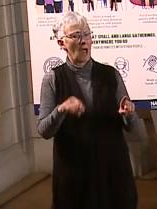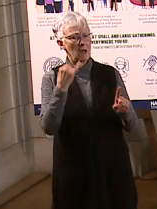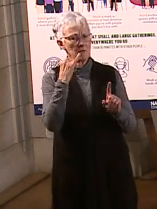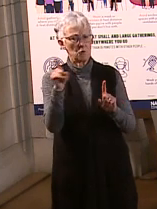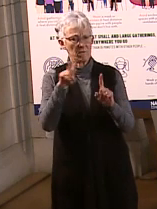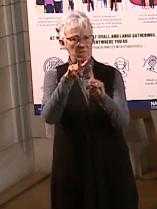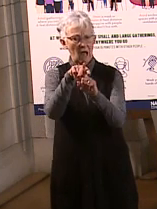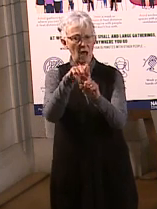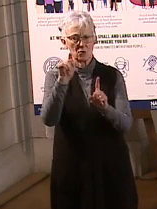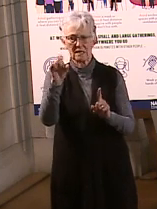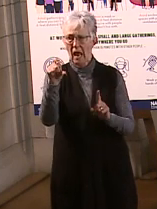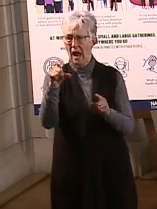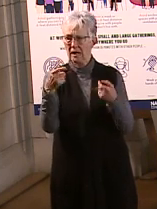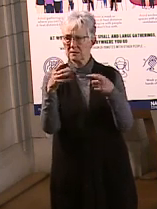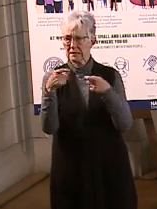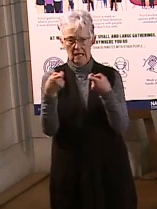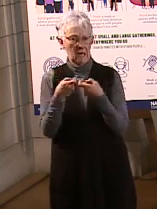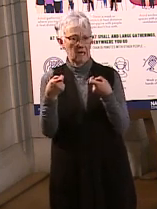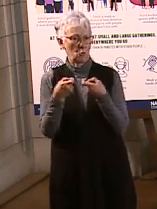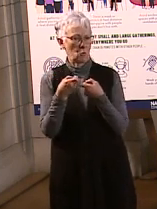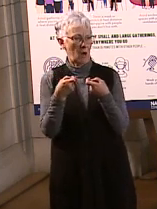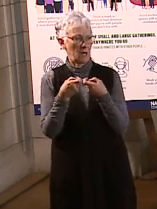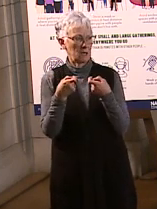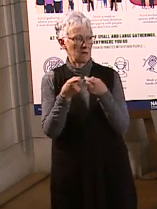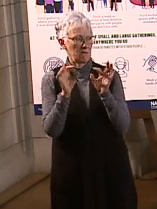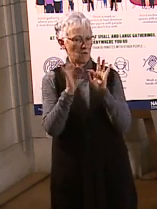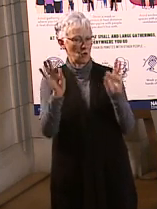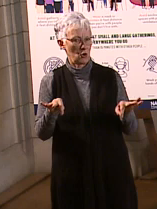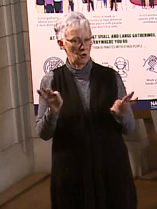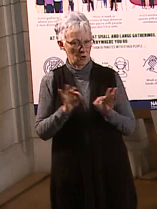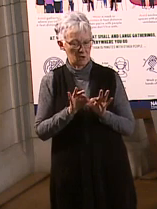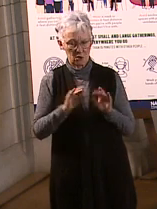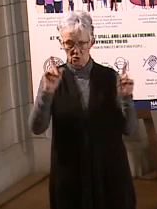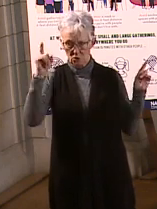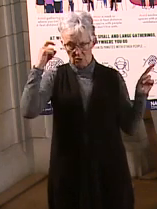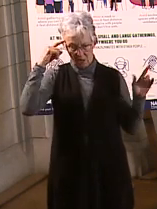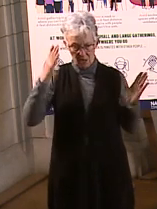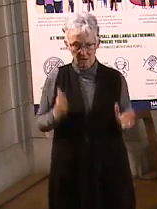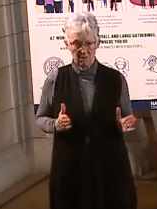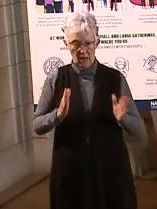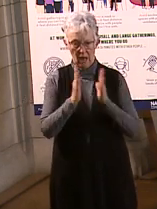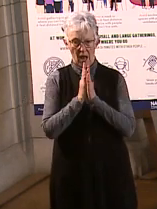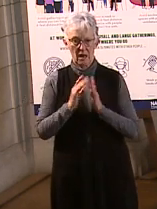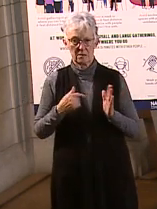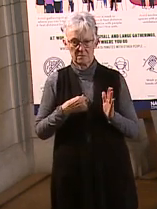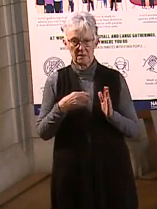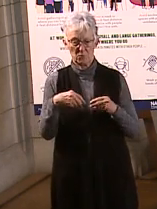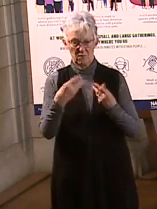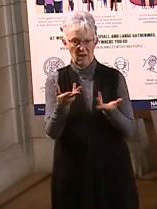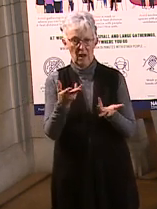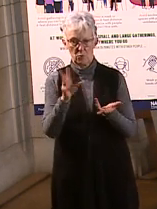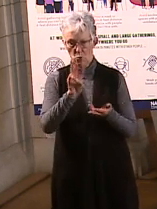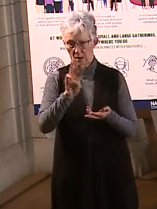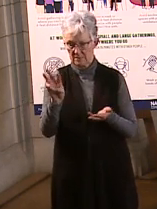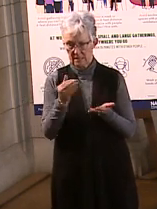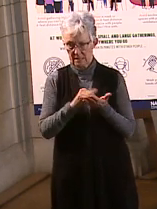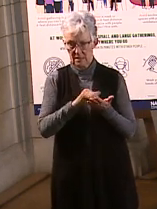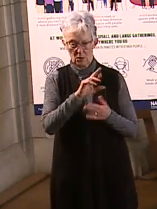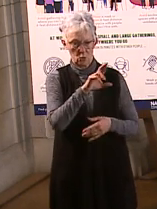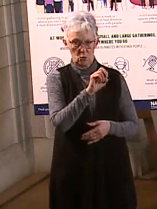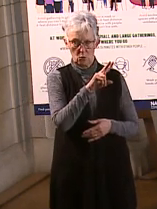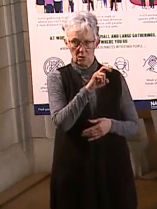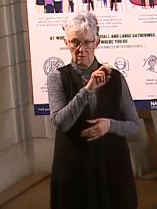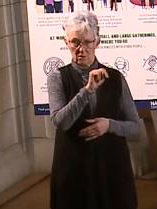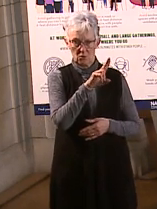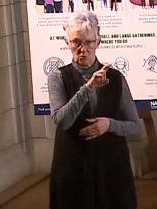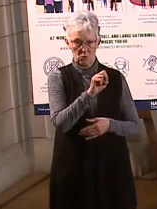electronically? Okay, the governor's asked me to provide the website again. It's